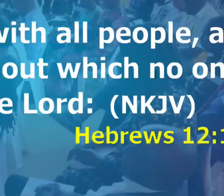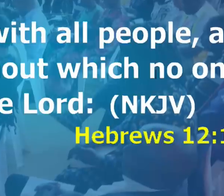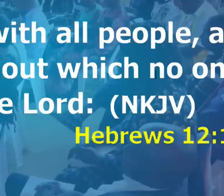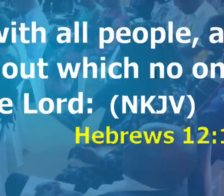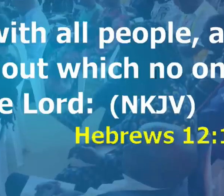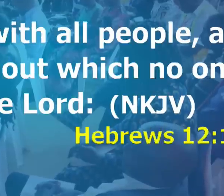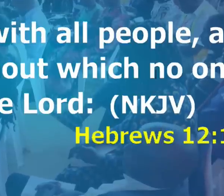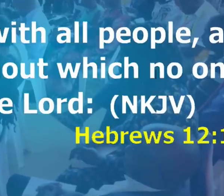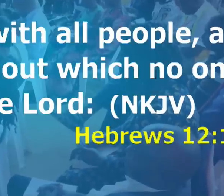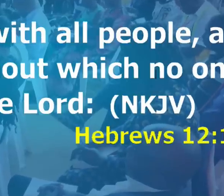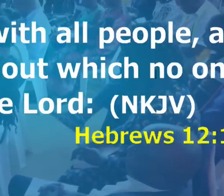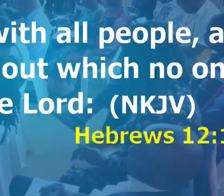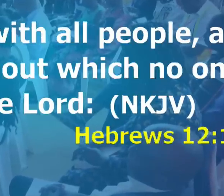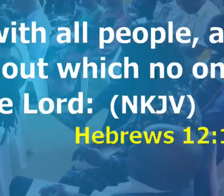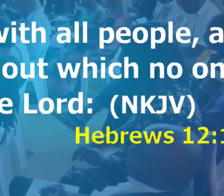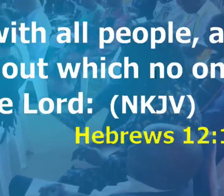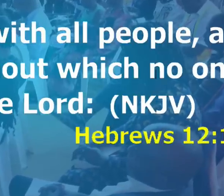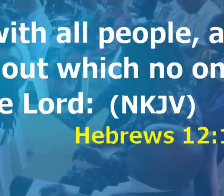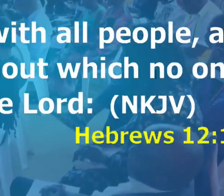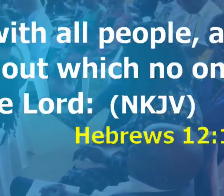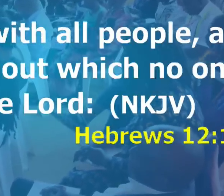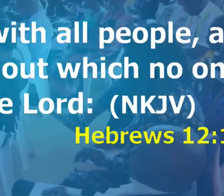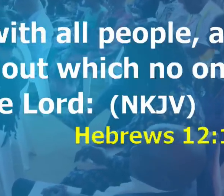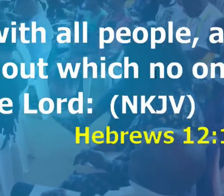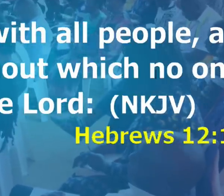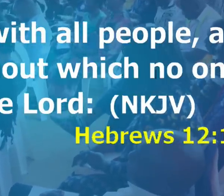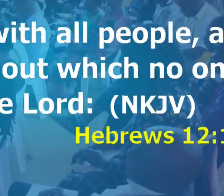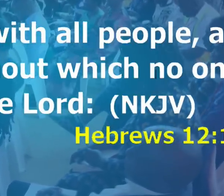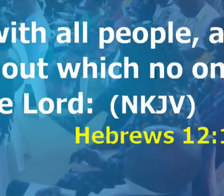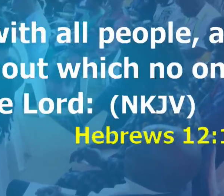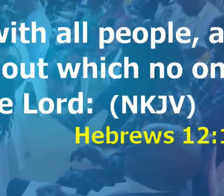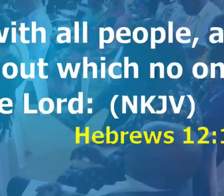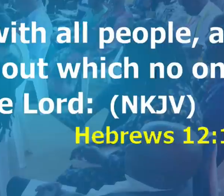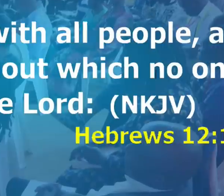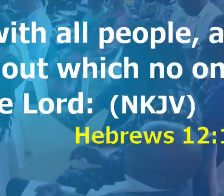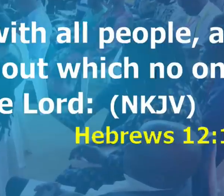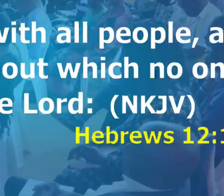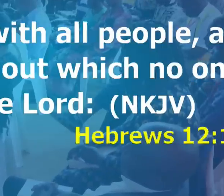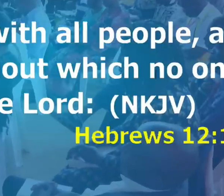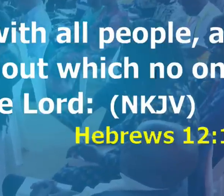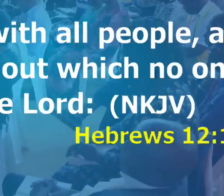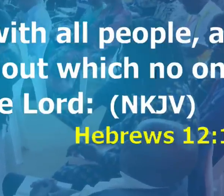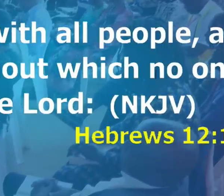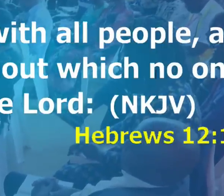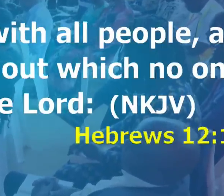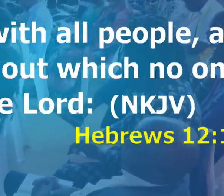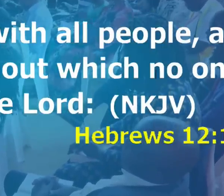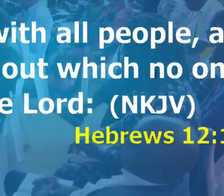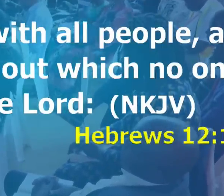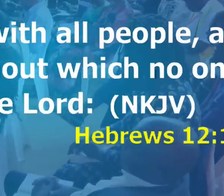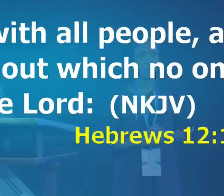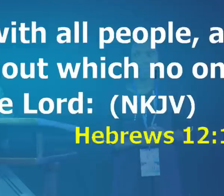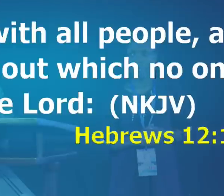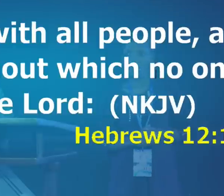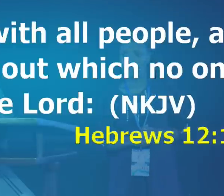Jeremiah 18. I am still in the hands of the potter. Pursue peace with